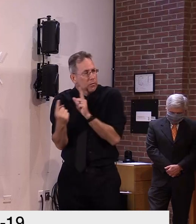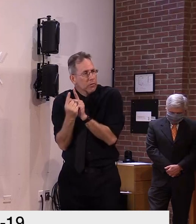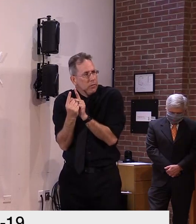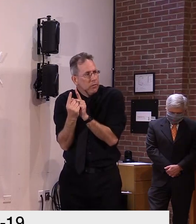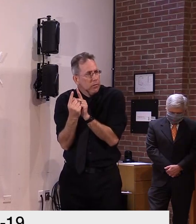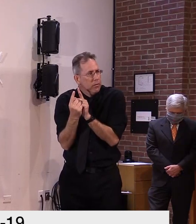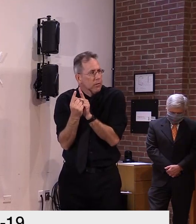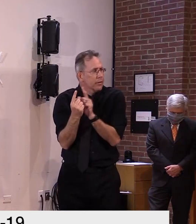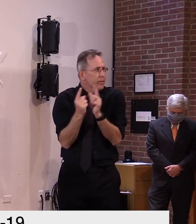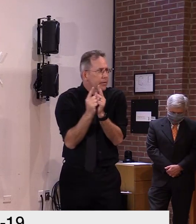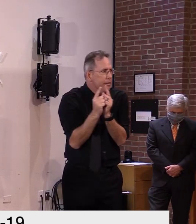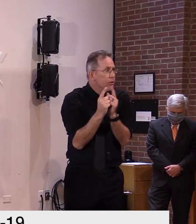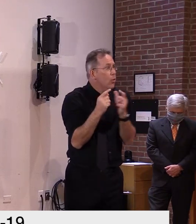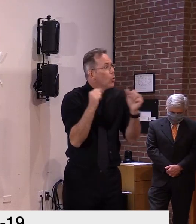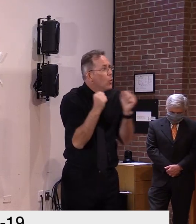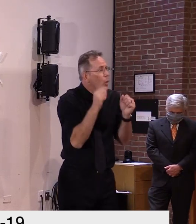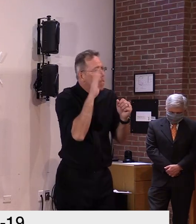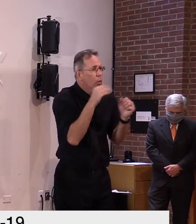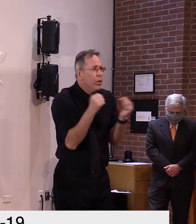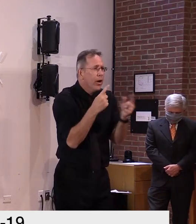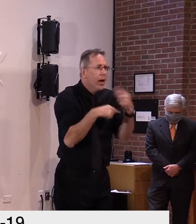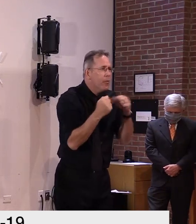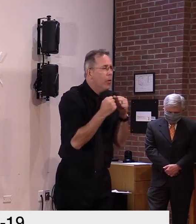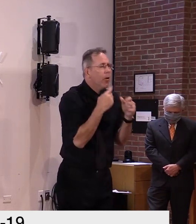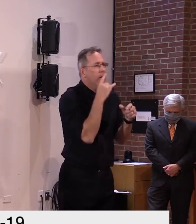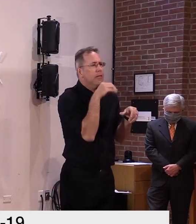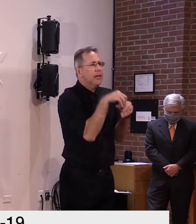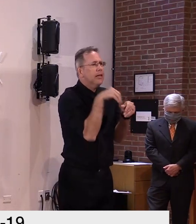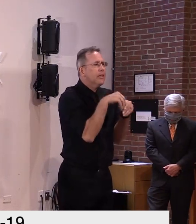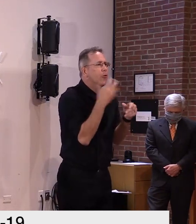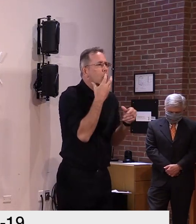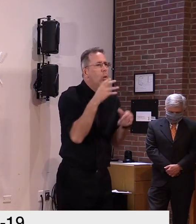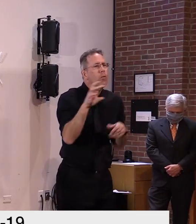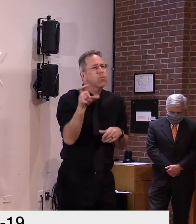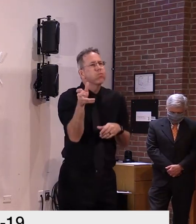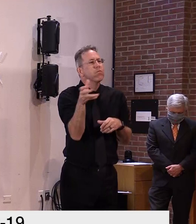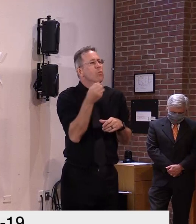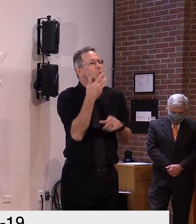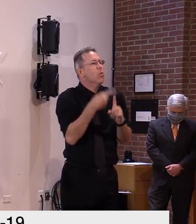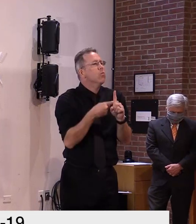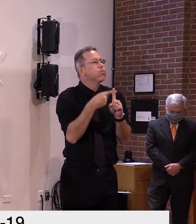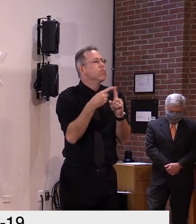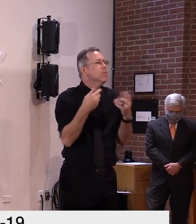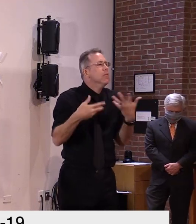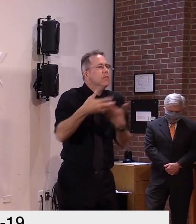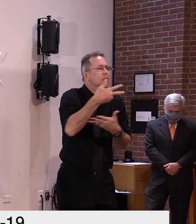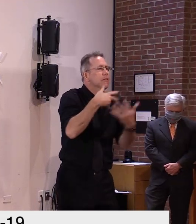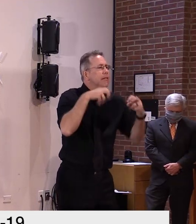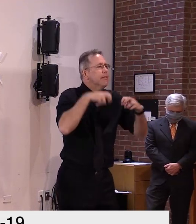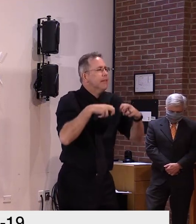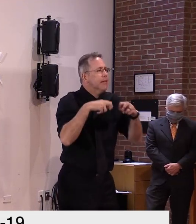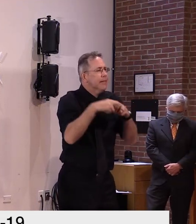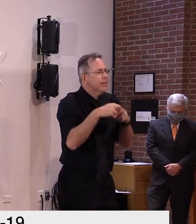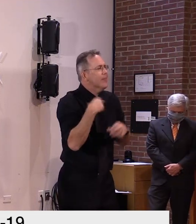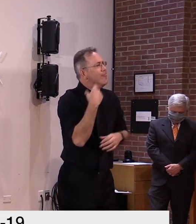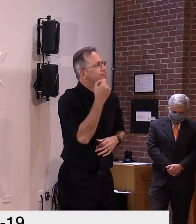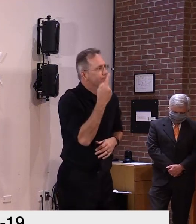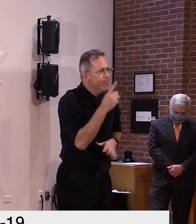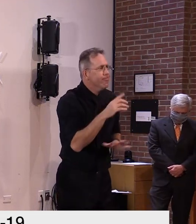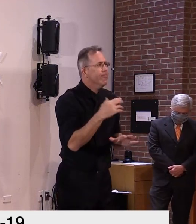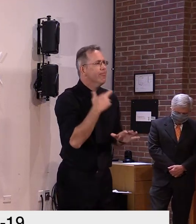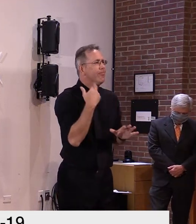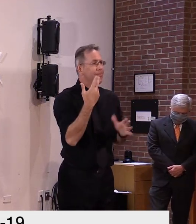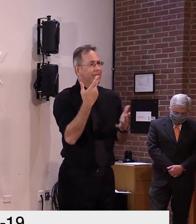restrictive a setting to allow people who have virus but don't know they have it to transmit it more widely?